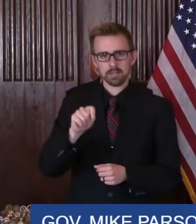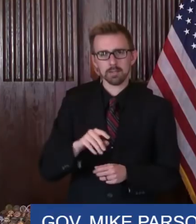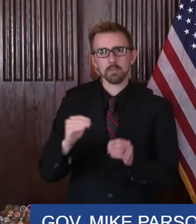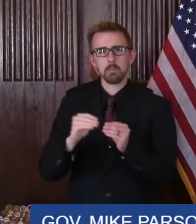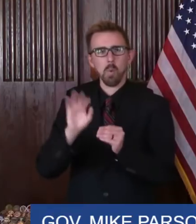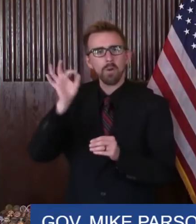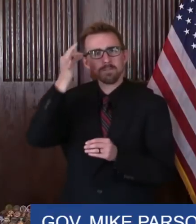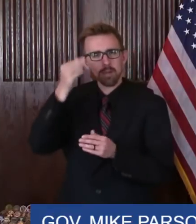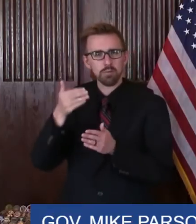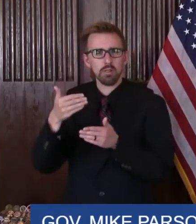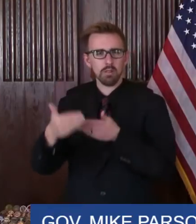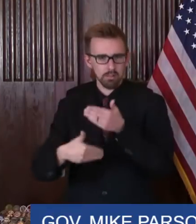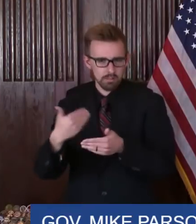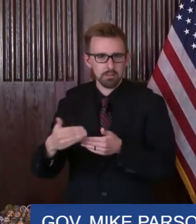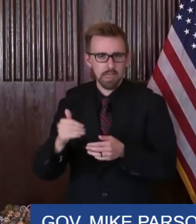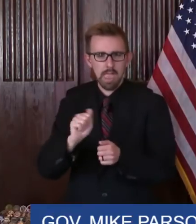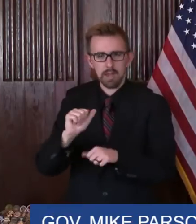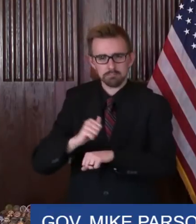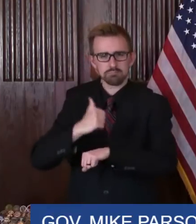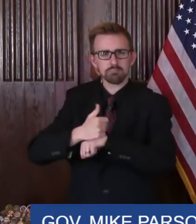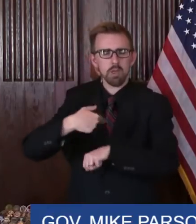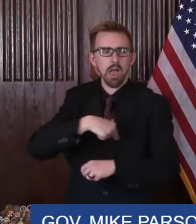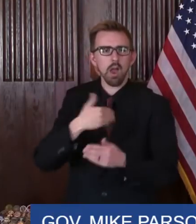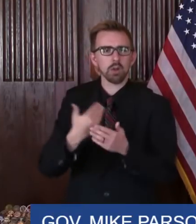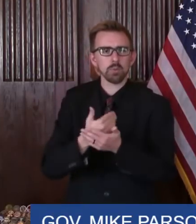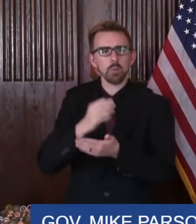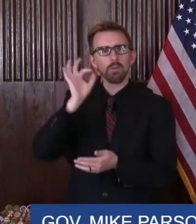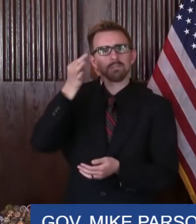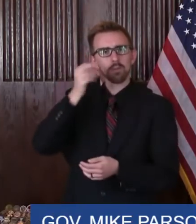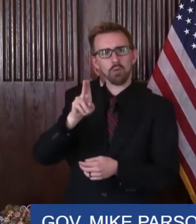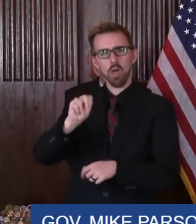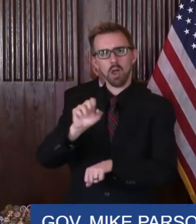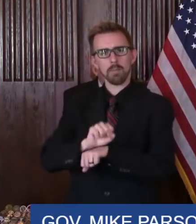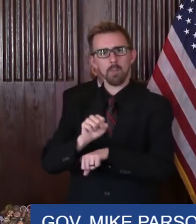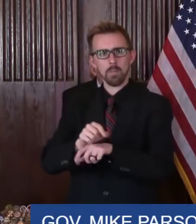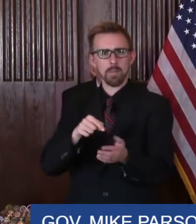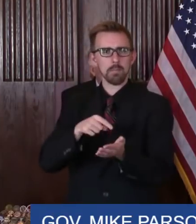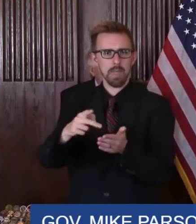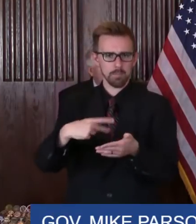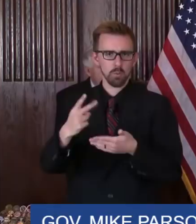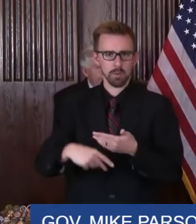federal guidance, and implementation of our new federal unemployment compensation